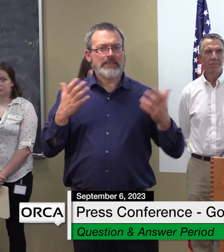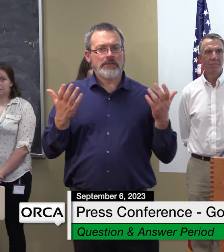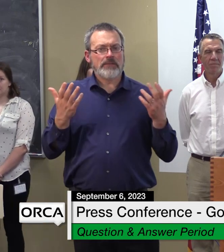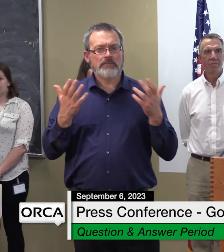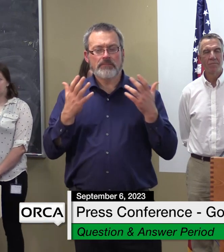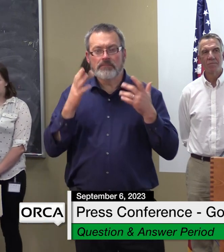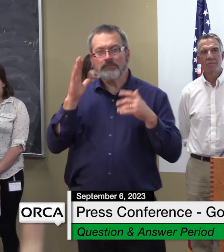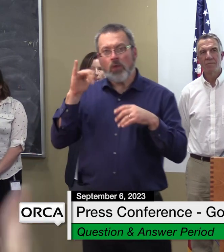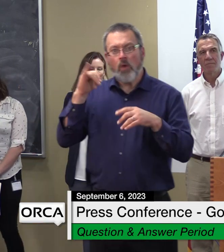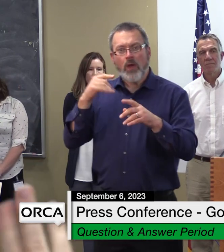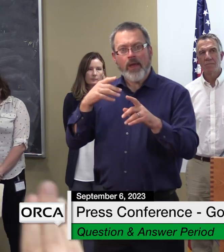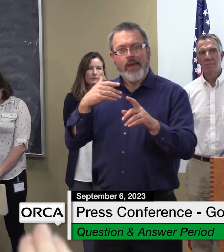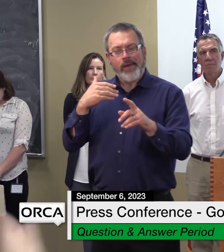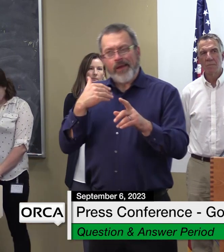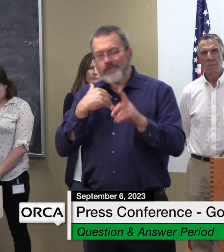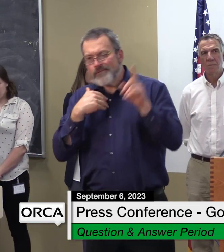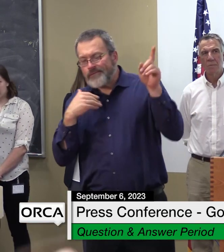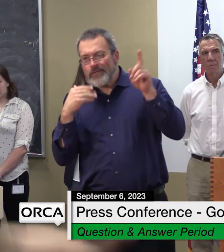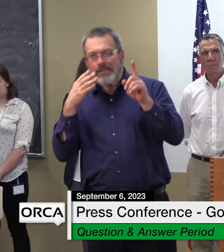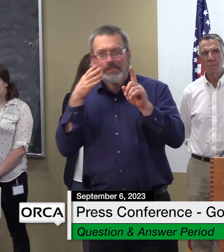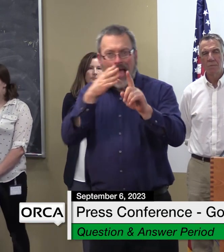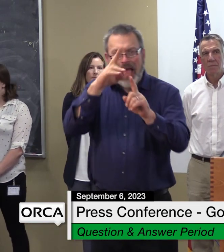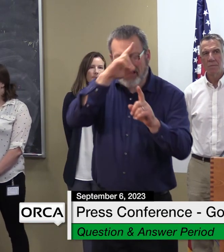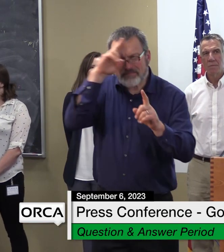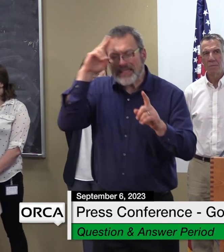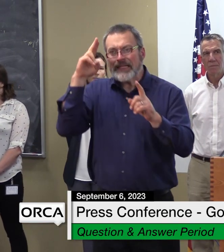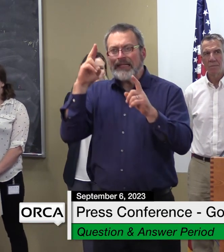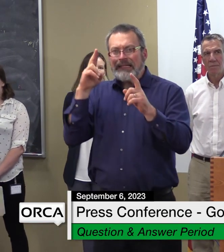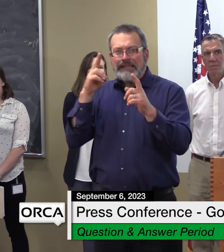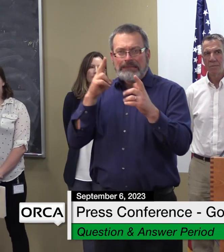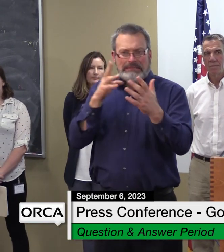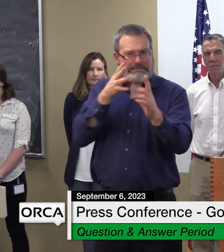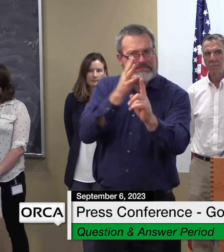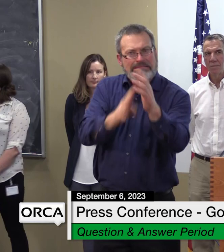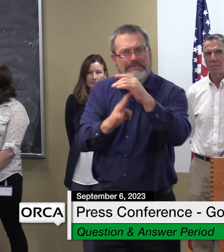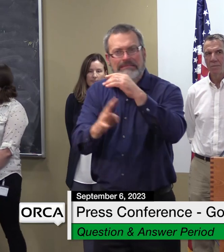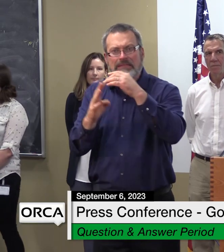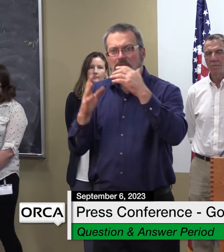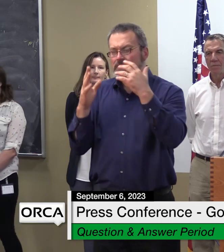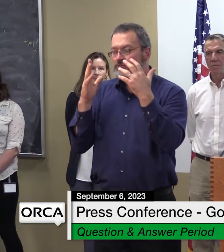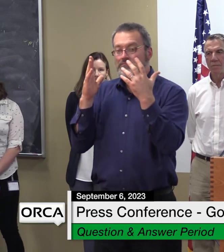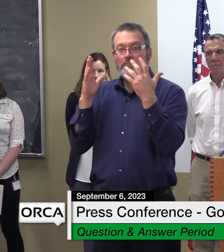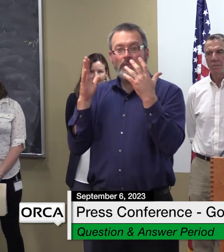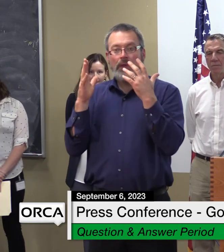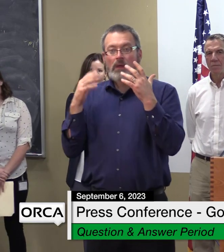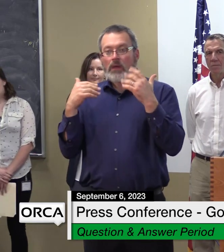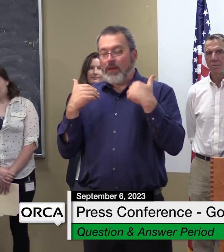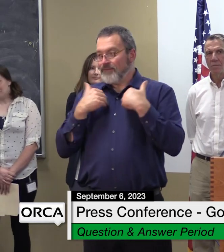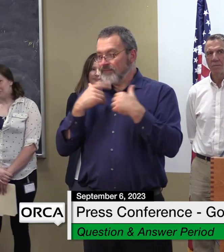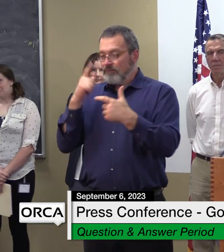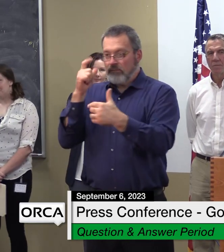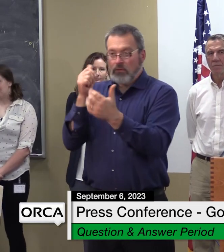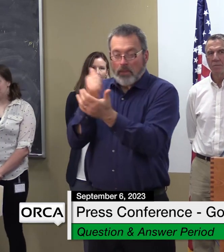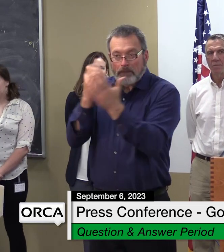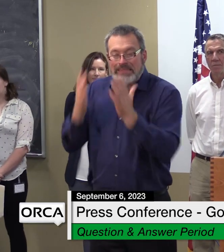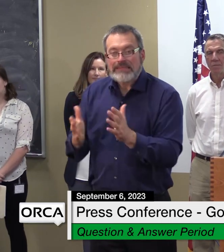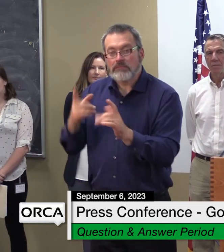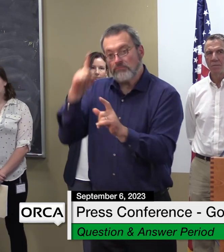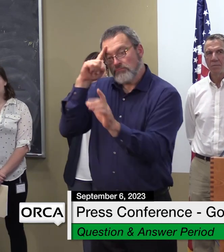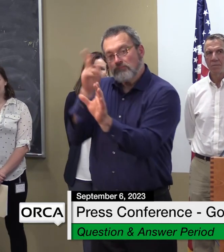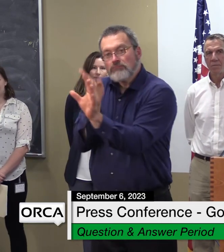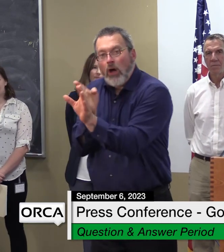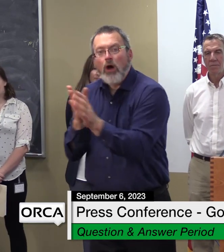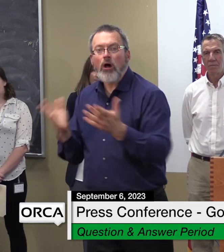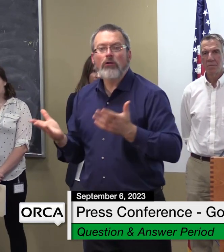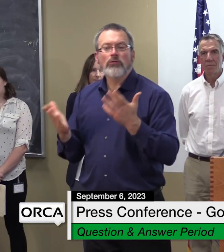at UVM and other hospitals. Where do we stand for therapists and psychologists and others in terms of getting people